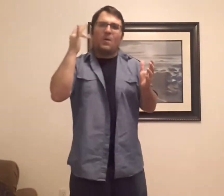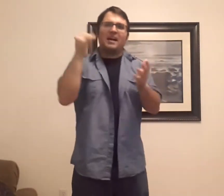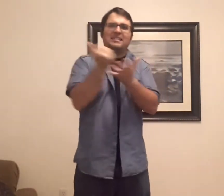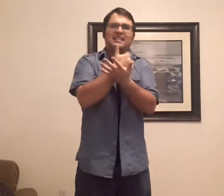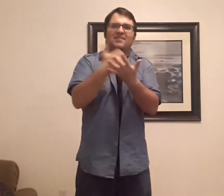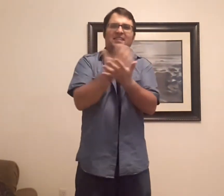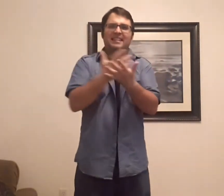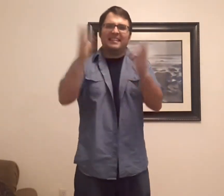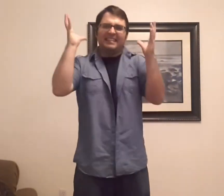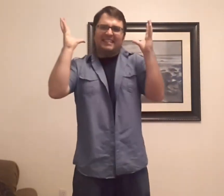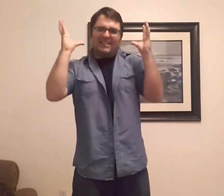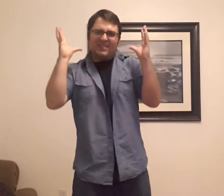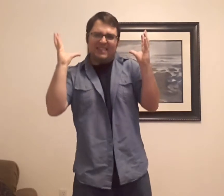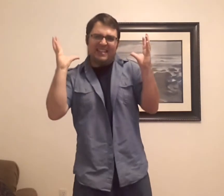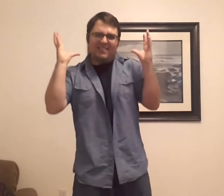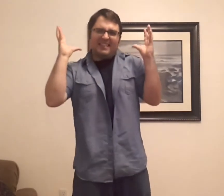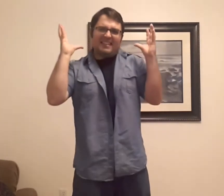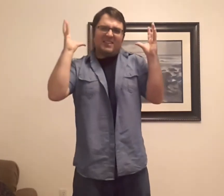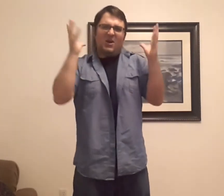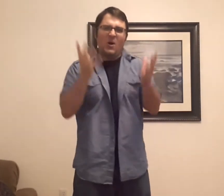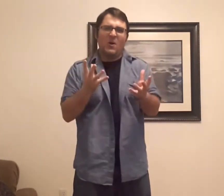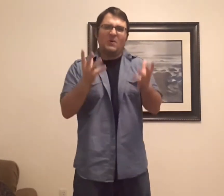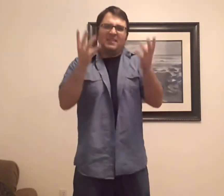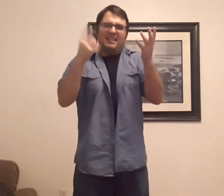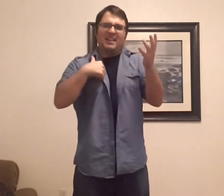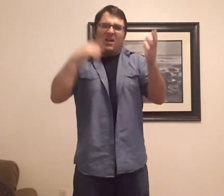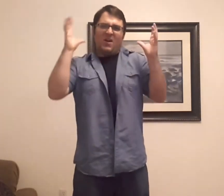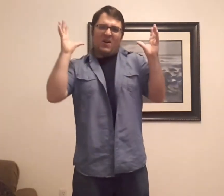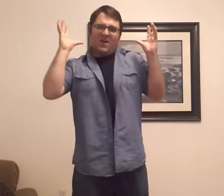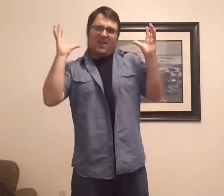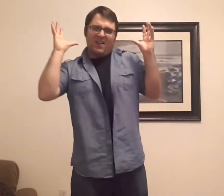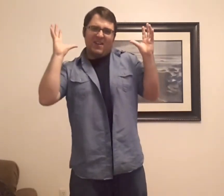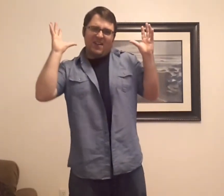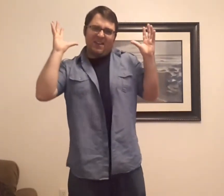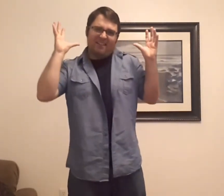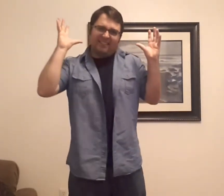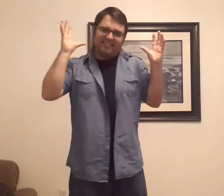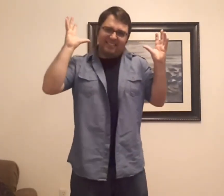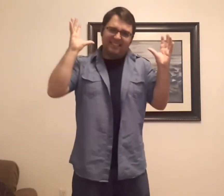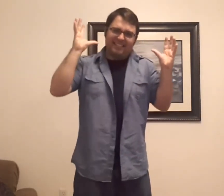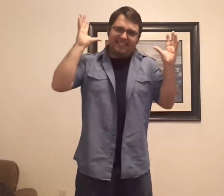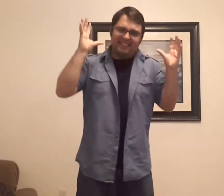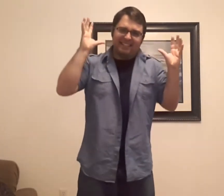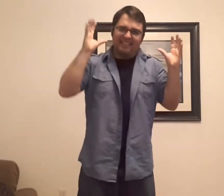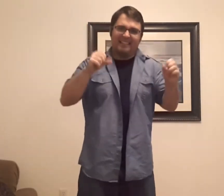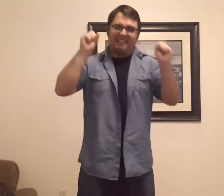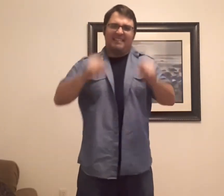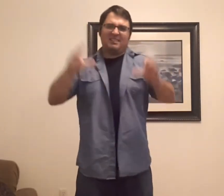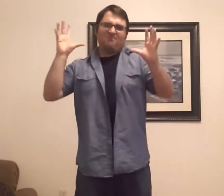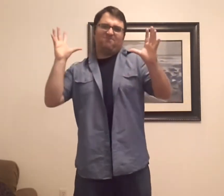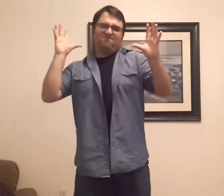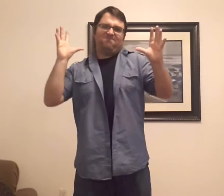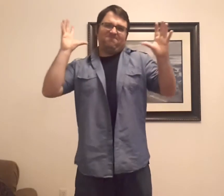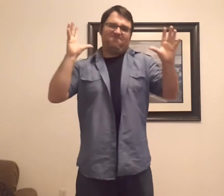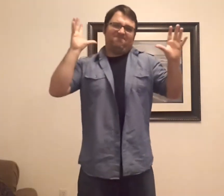Why is everything so heavy? Holding on. There's so much more than